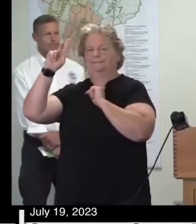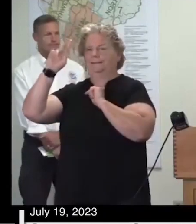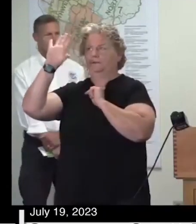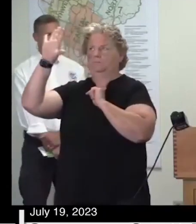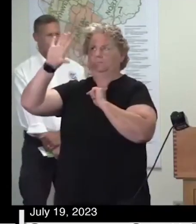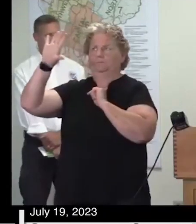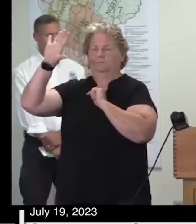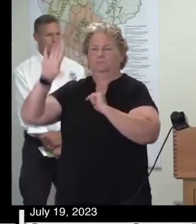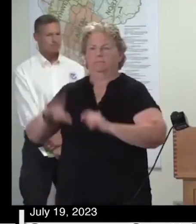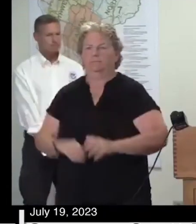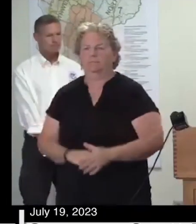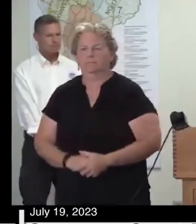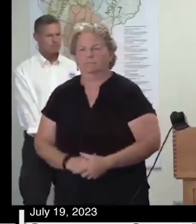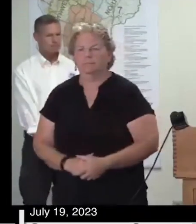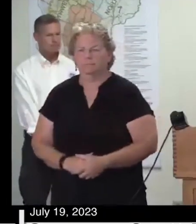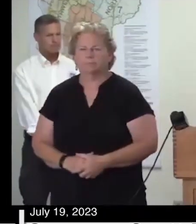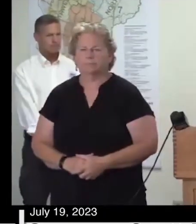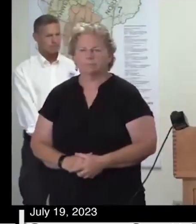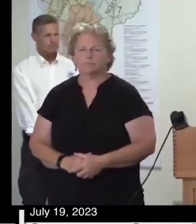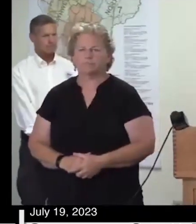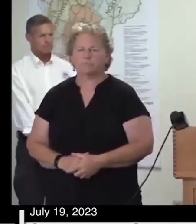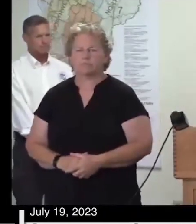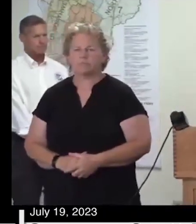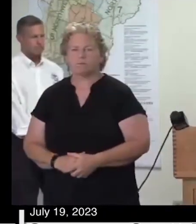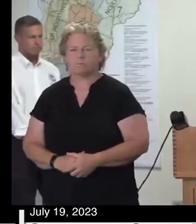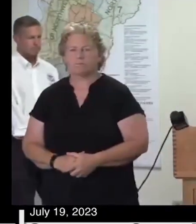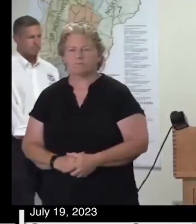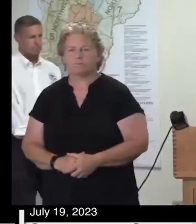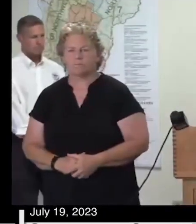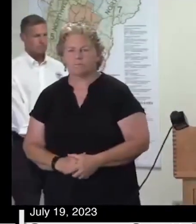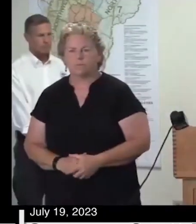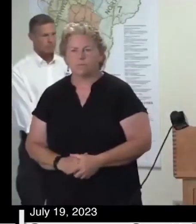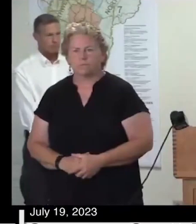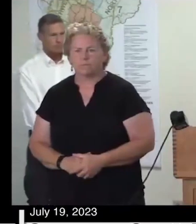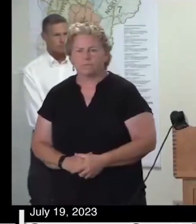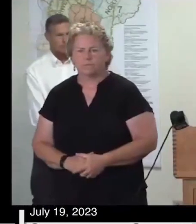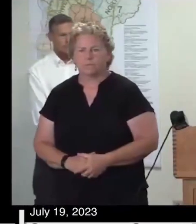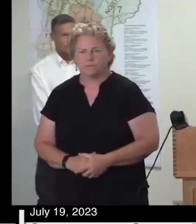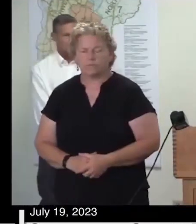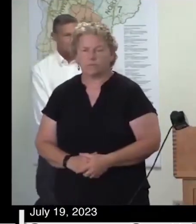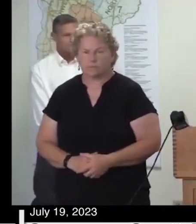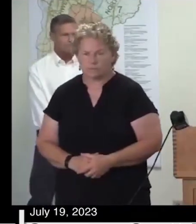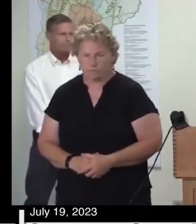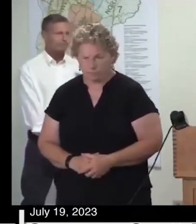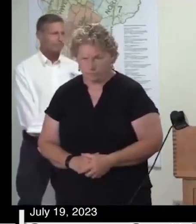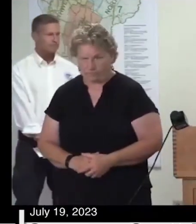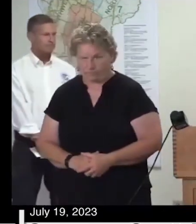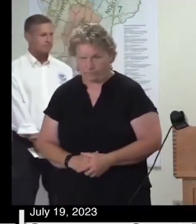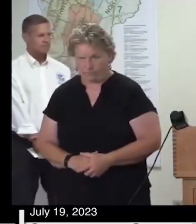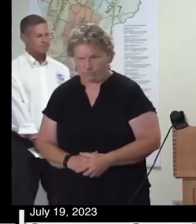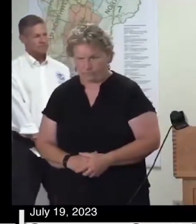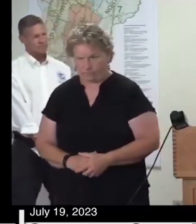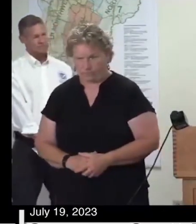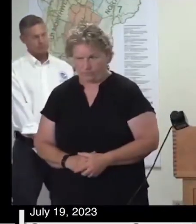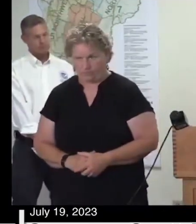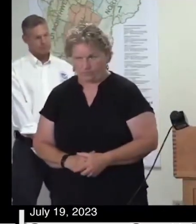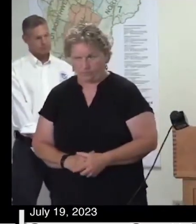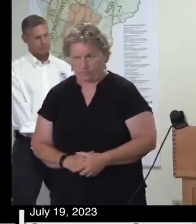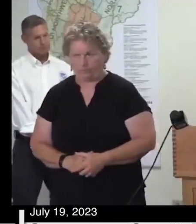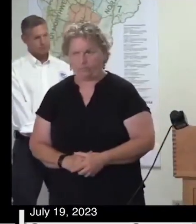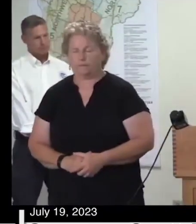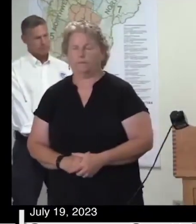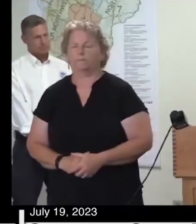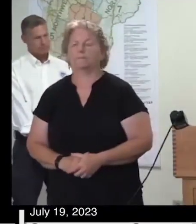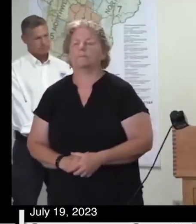say 988 was primarily a suicide prevention number? Sure, so it's for both. It's for